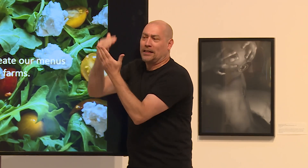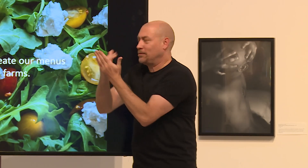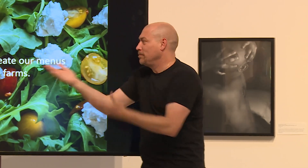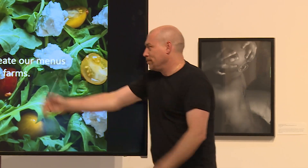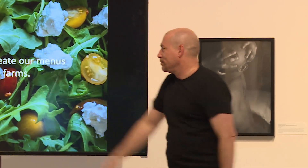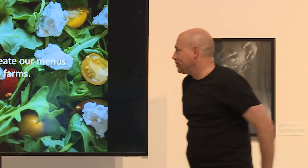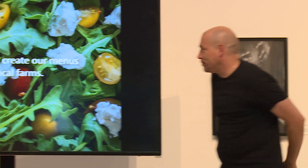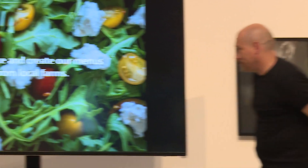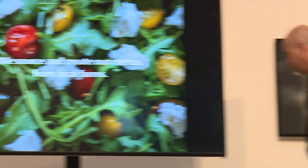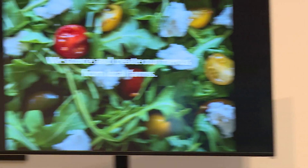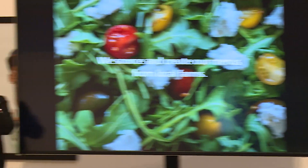towards your customers.